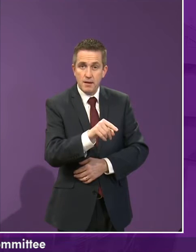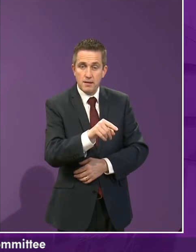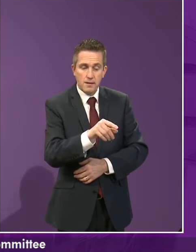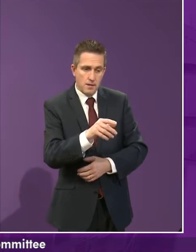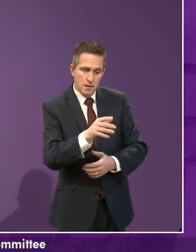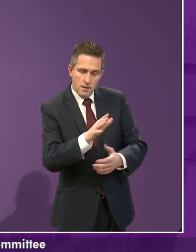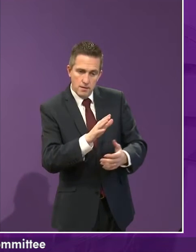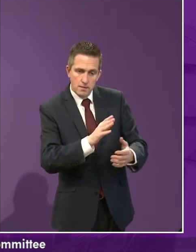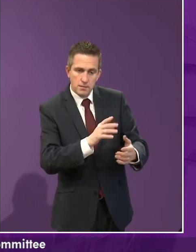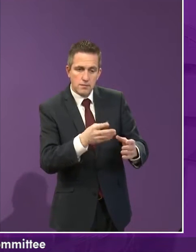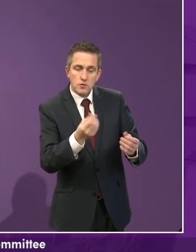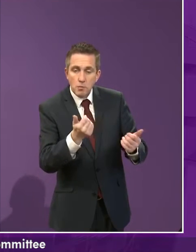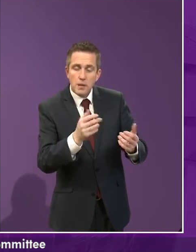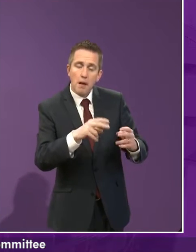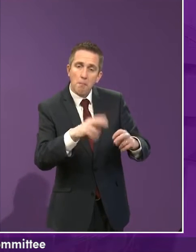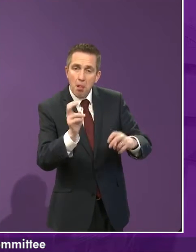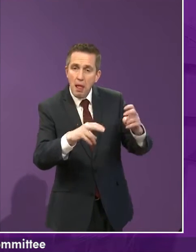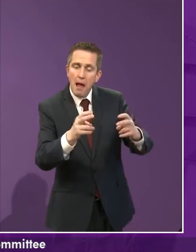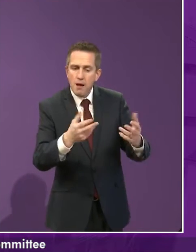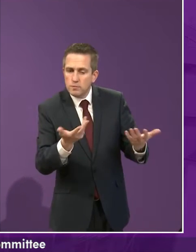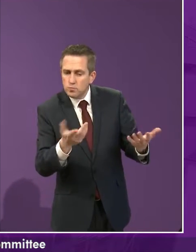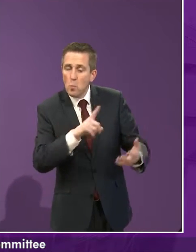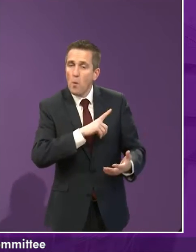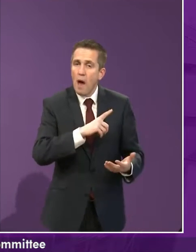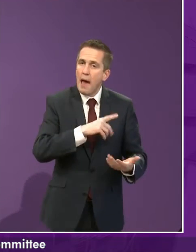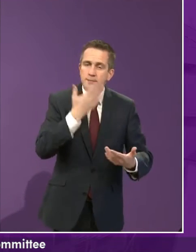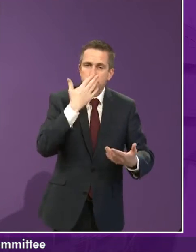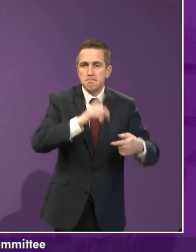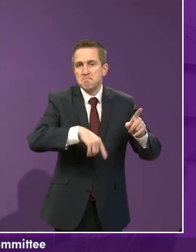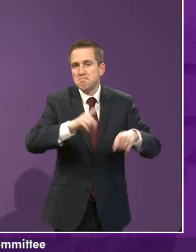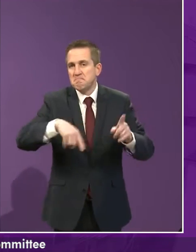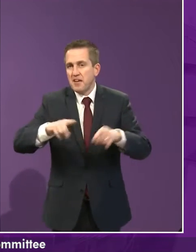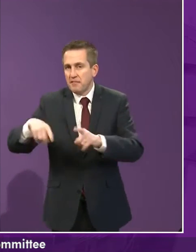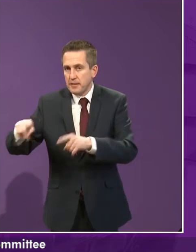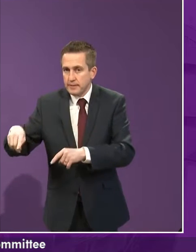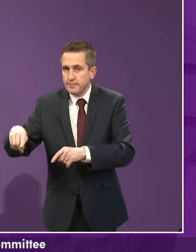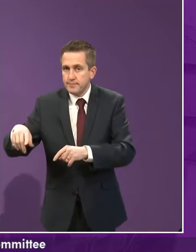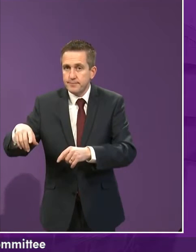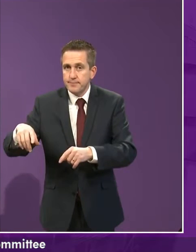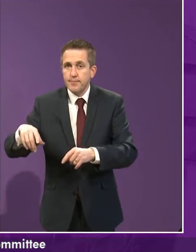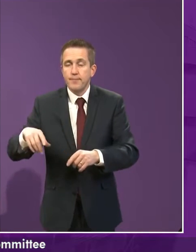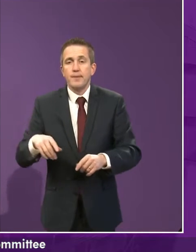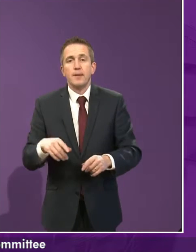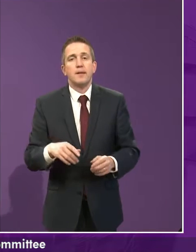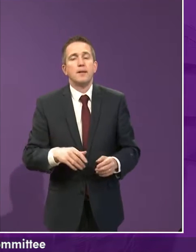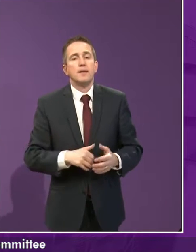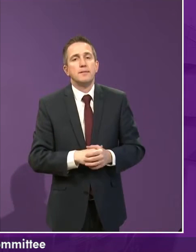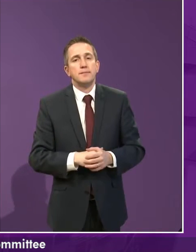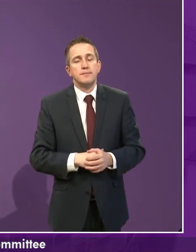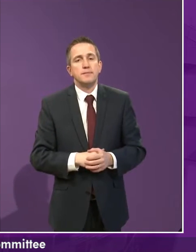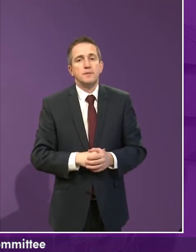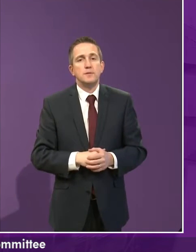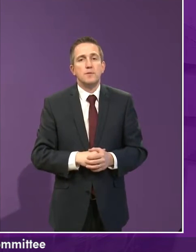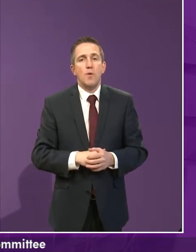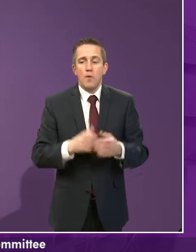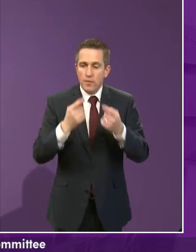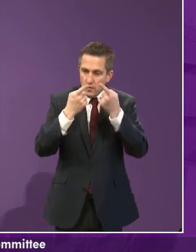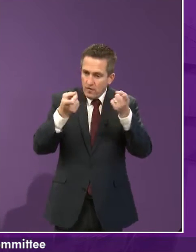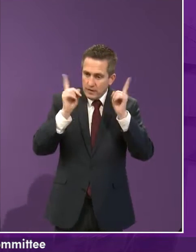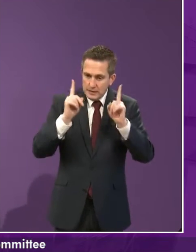keep students at the university. And we are looking very much at bringing together lots of different aspects of the